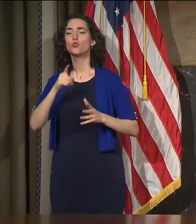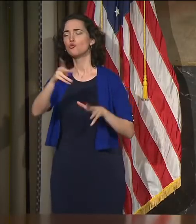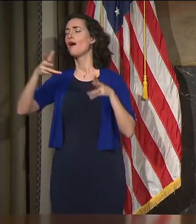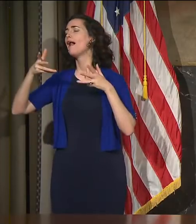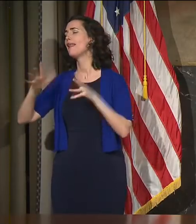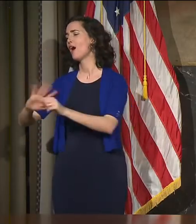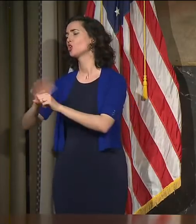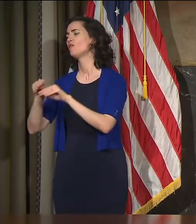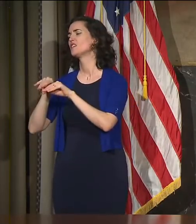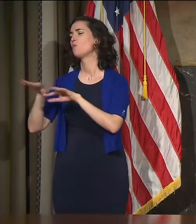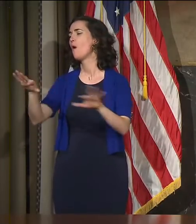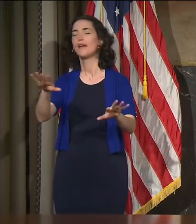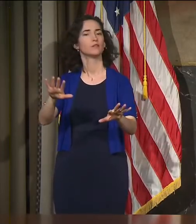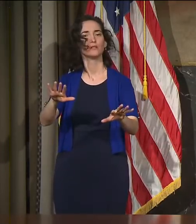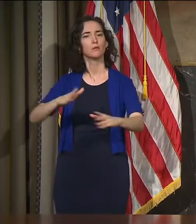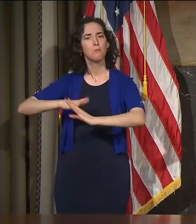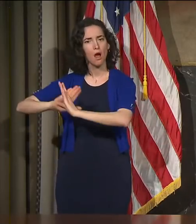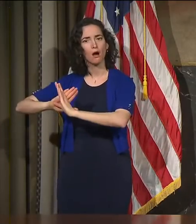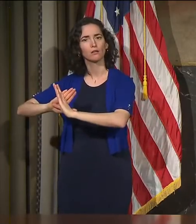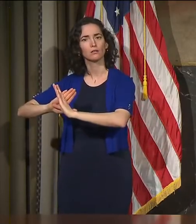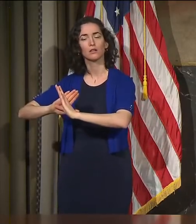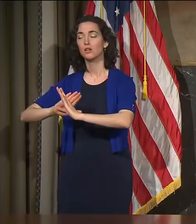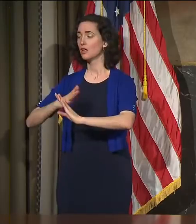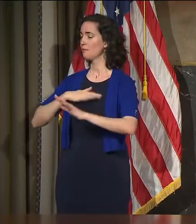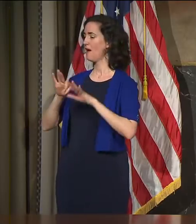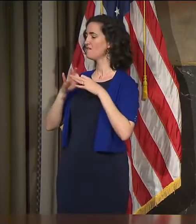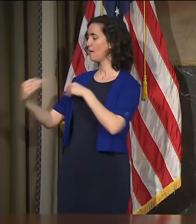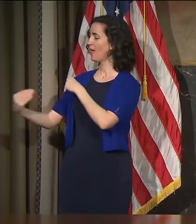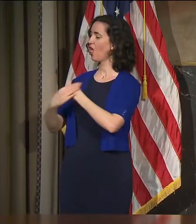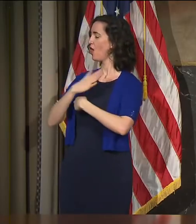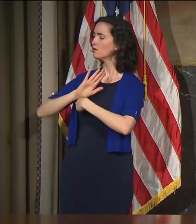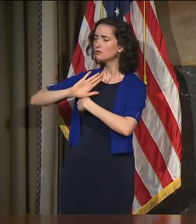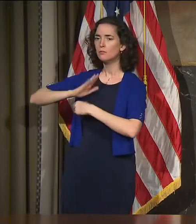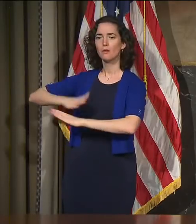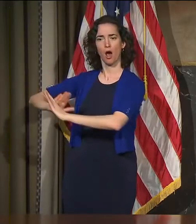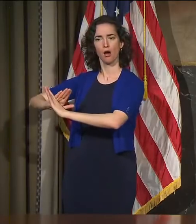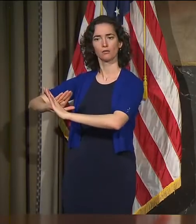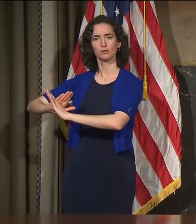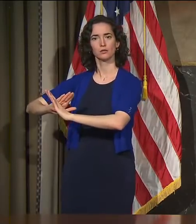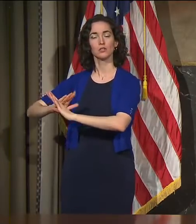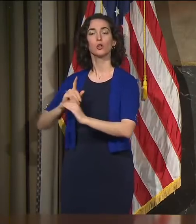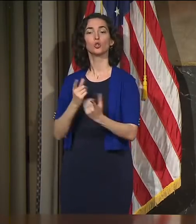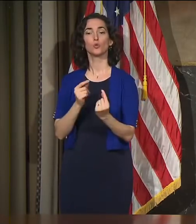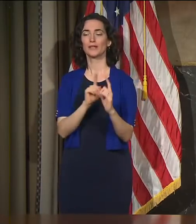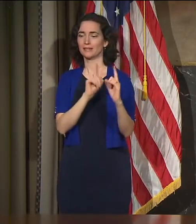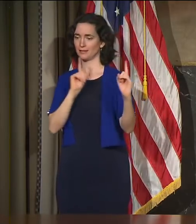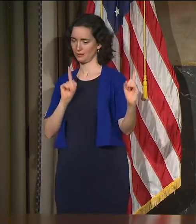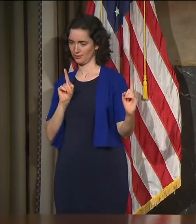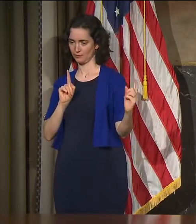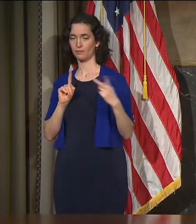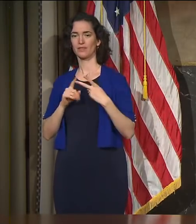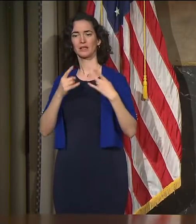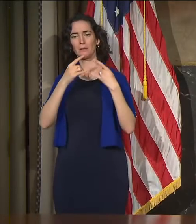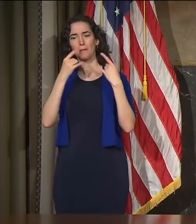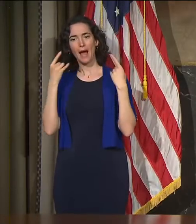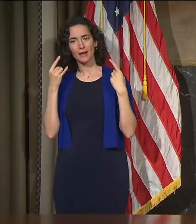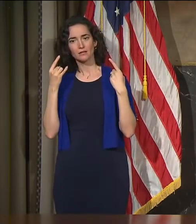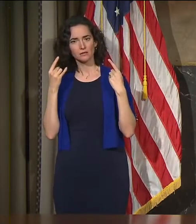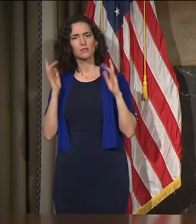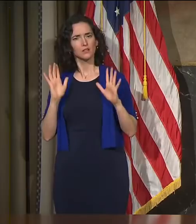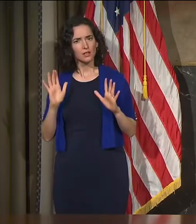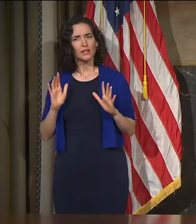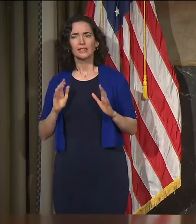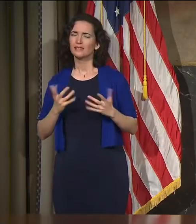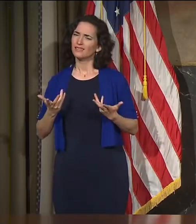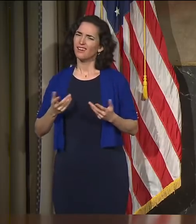spread. Don't let it spread to your family. Keep your distance, wear your mask, small sacrifices, keep your family